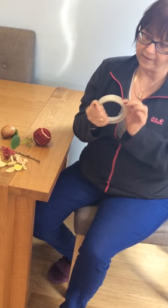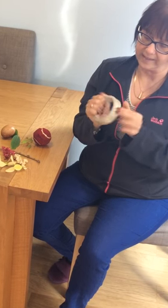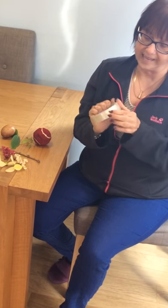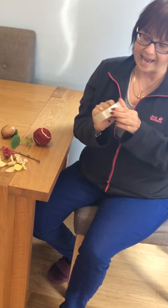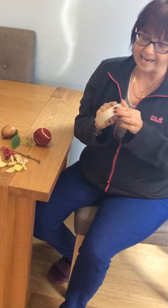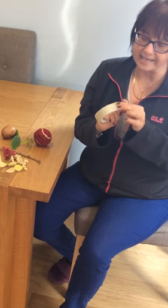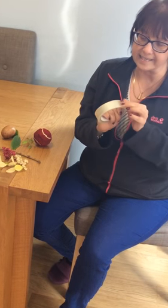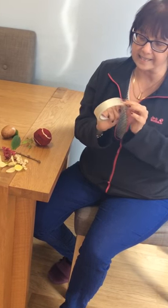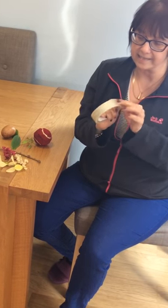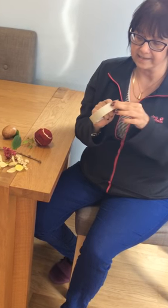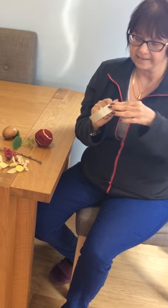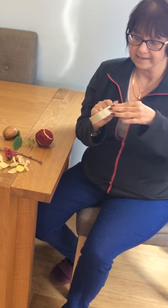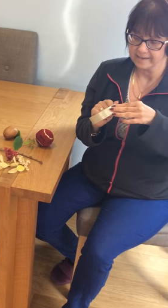In the end,